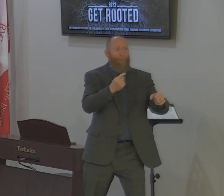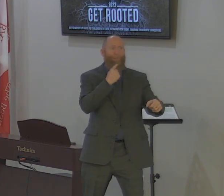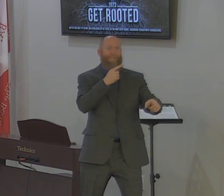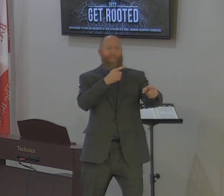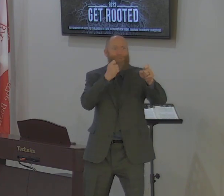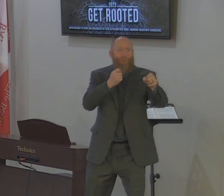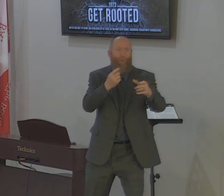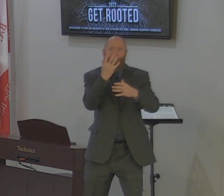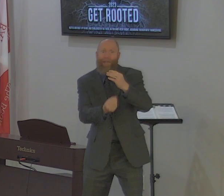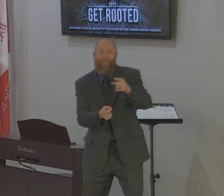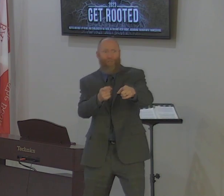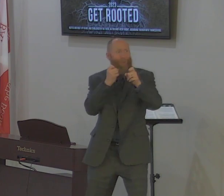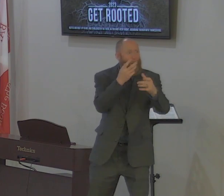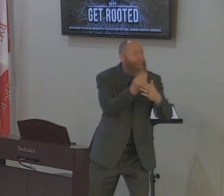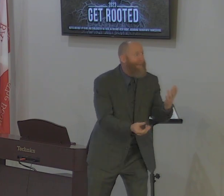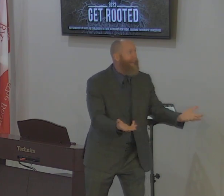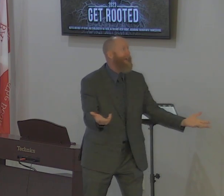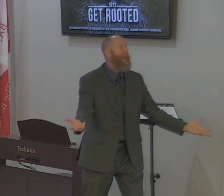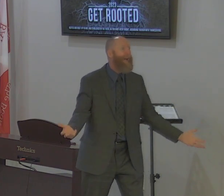you miss, and you shoot and you miss, and